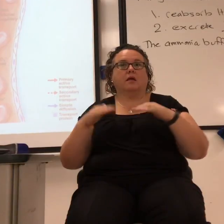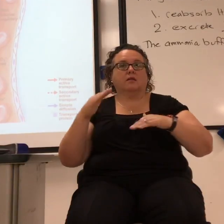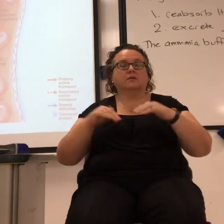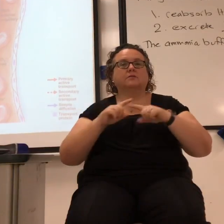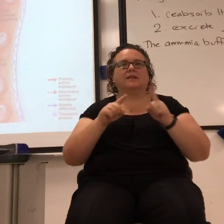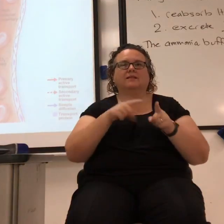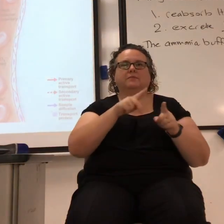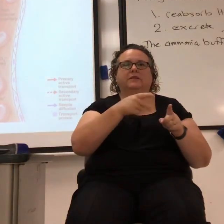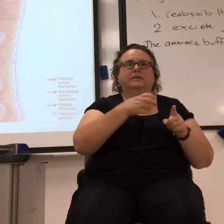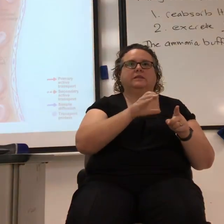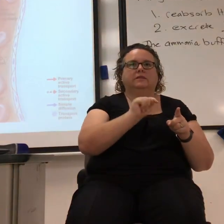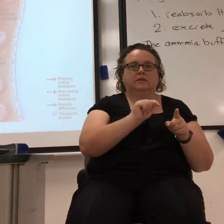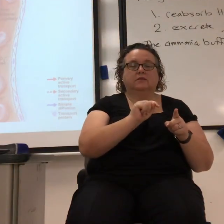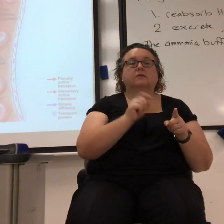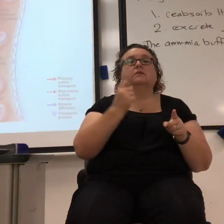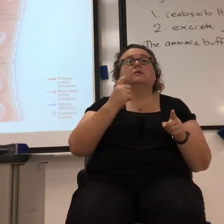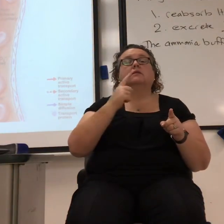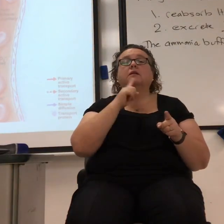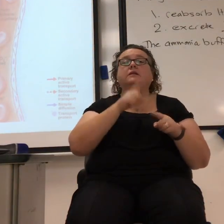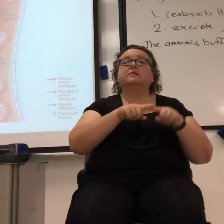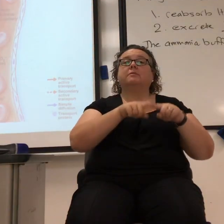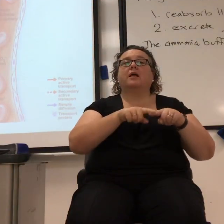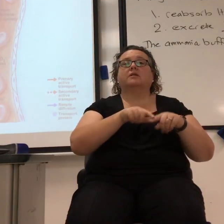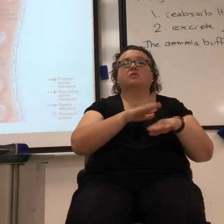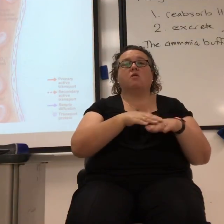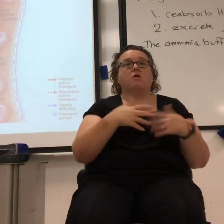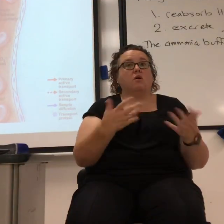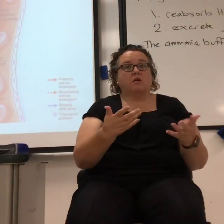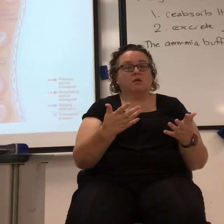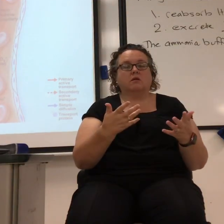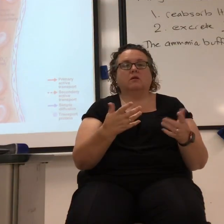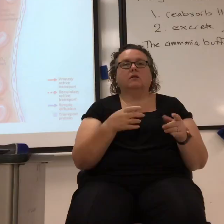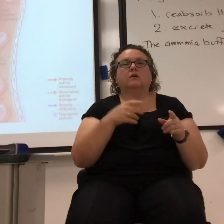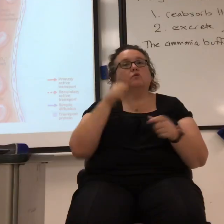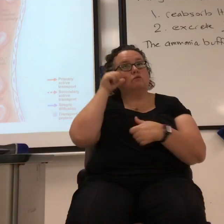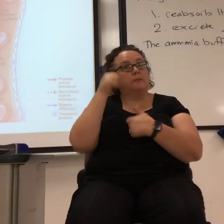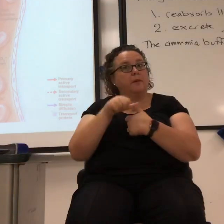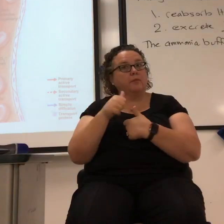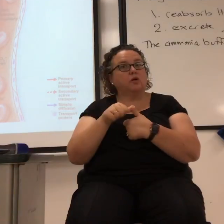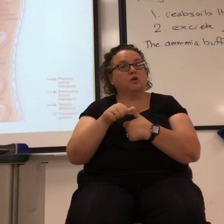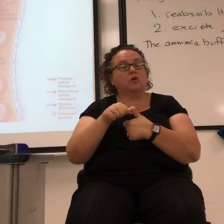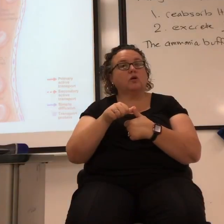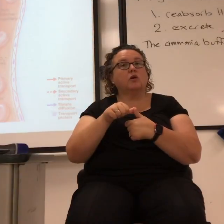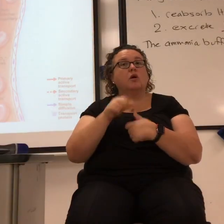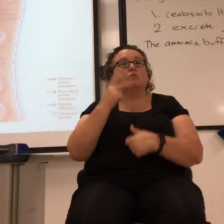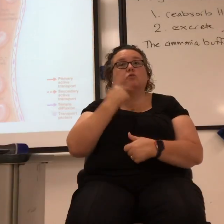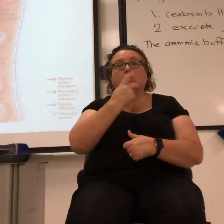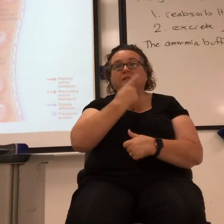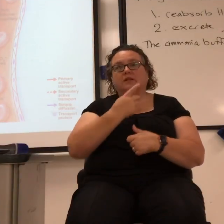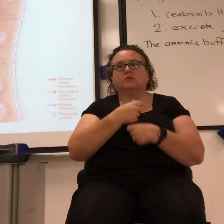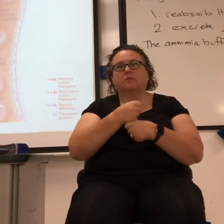okay? So this depends on, remember, proteins are made of